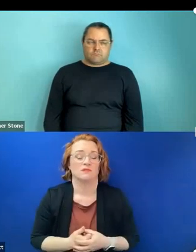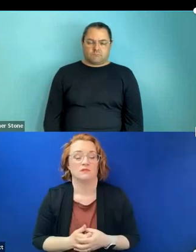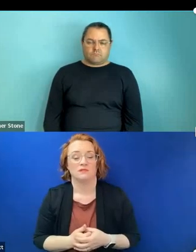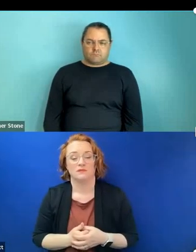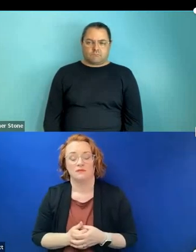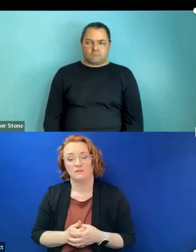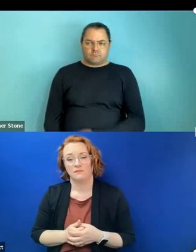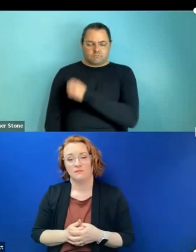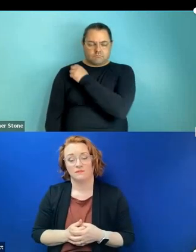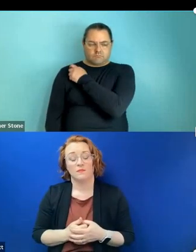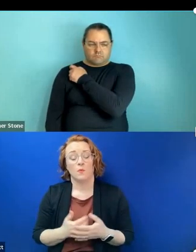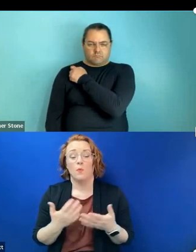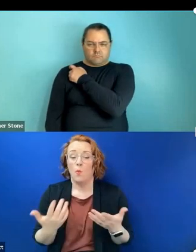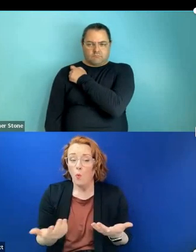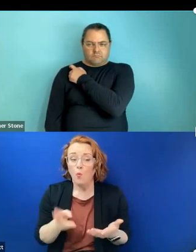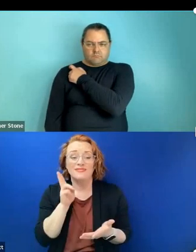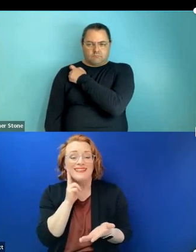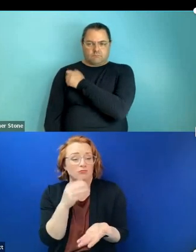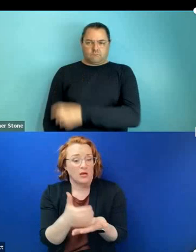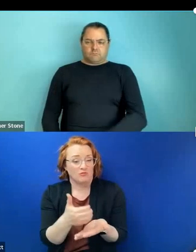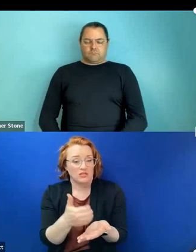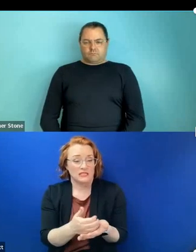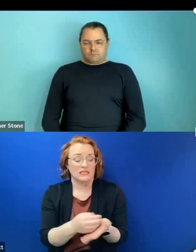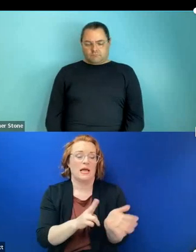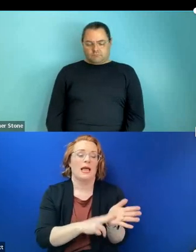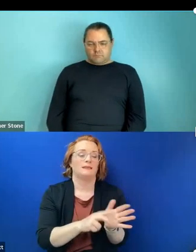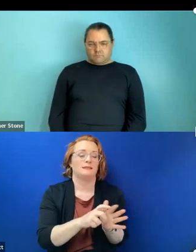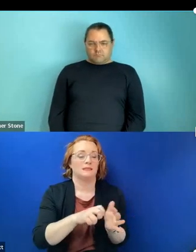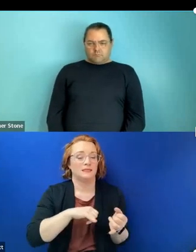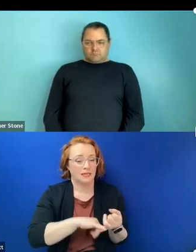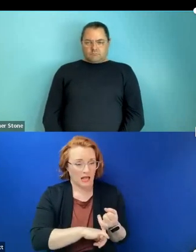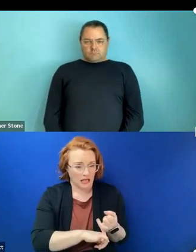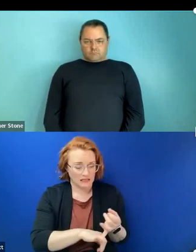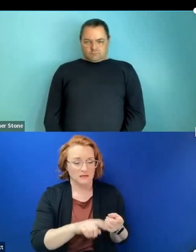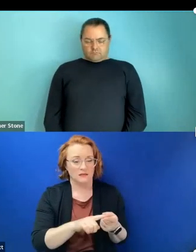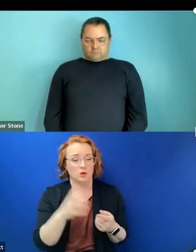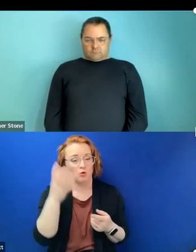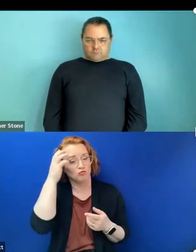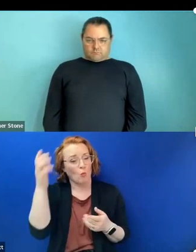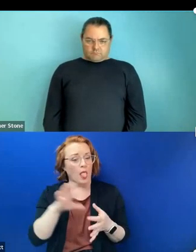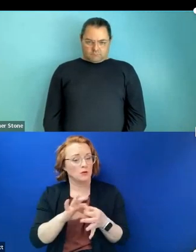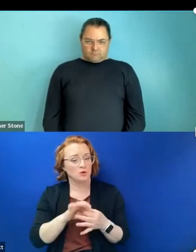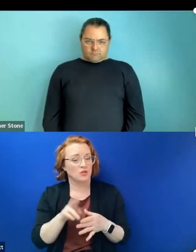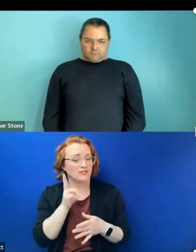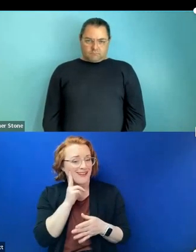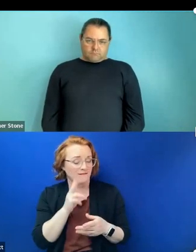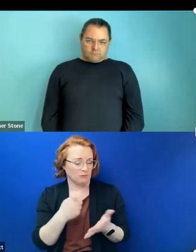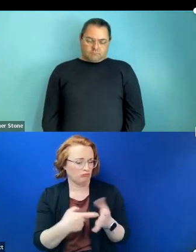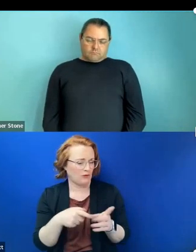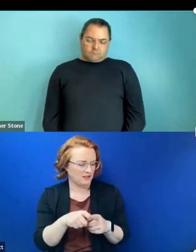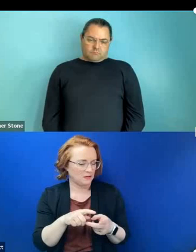And then there are all the deaf charities. So NDCS, for example, the Royal Association for Deaf People,